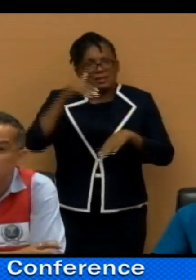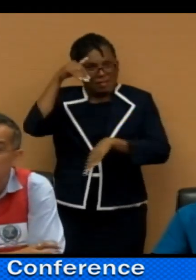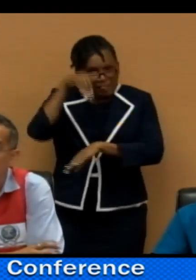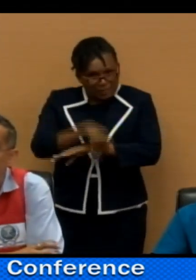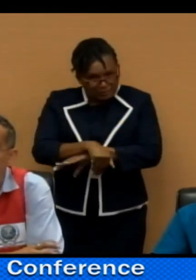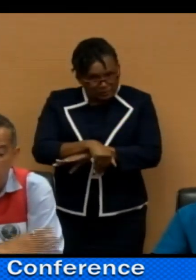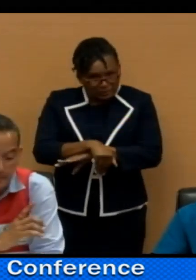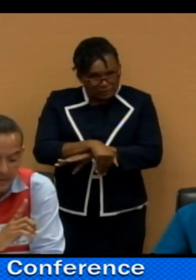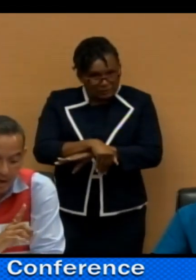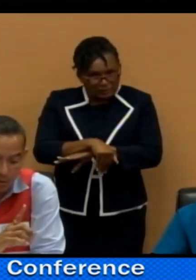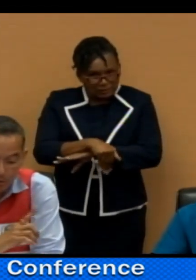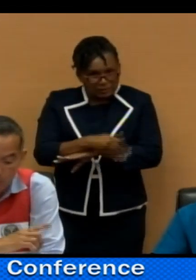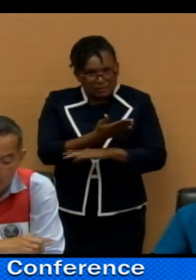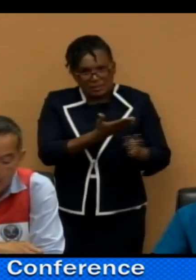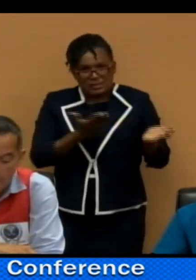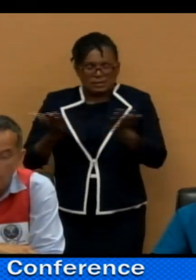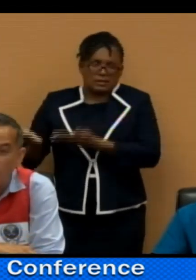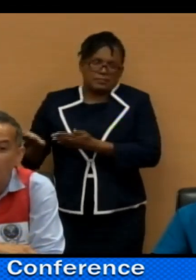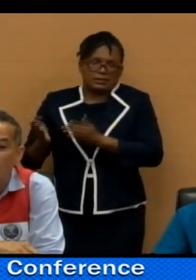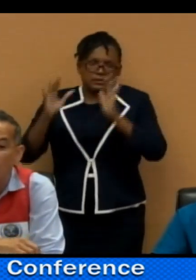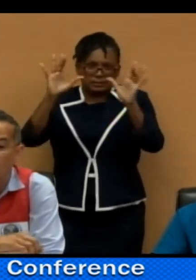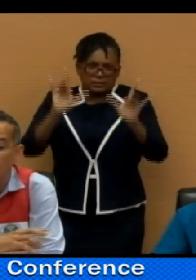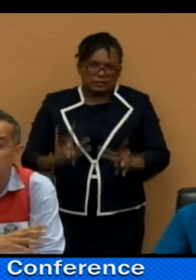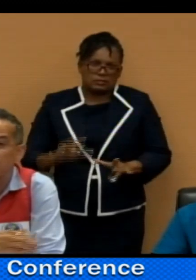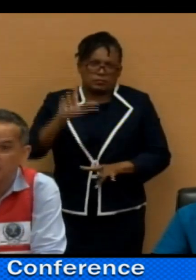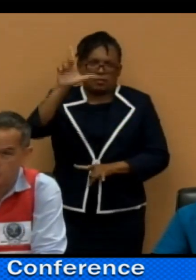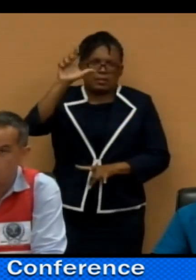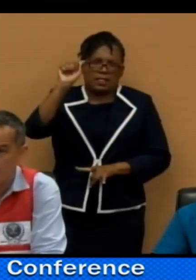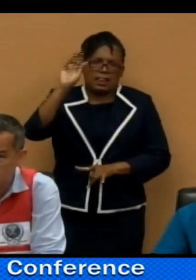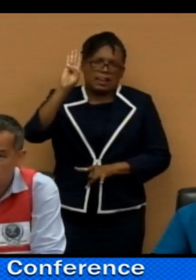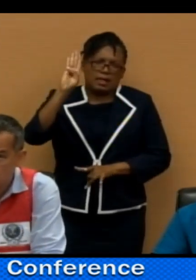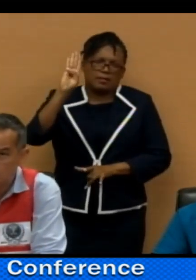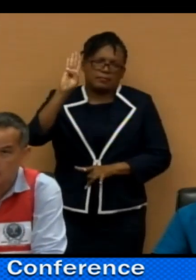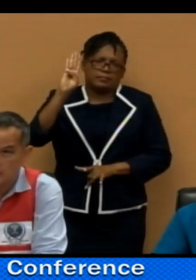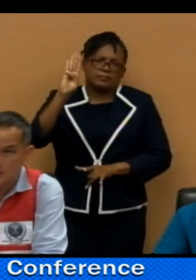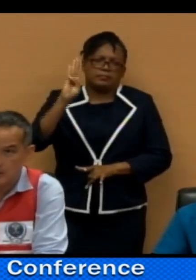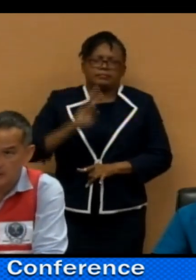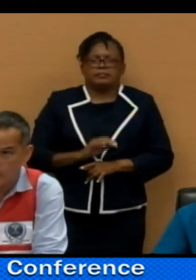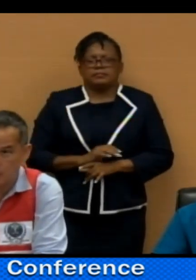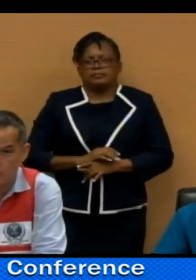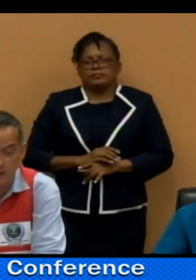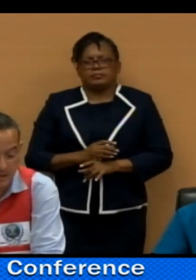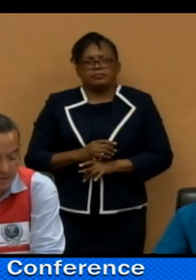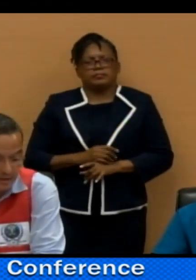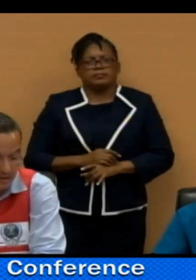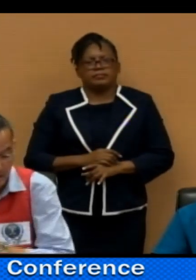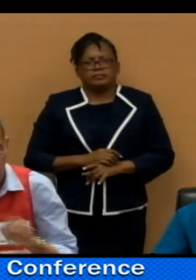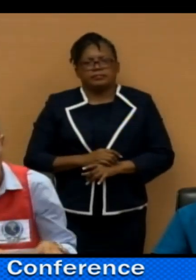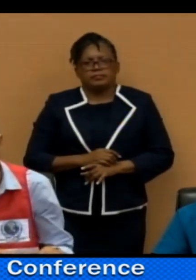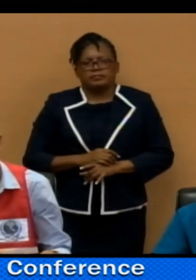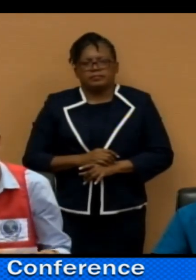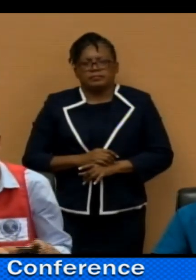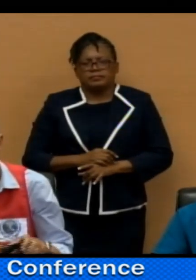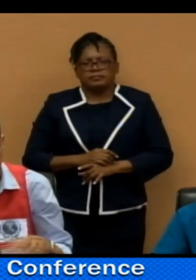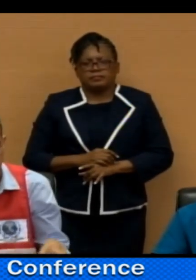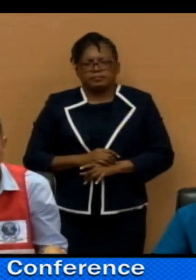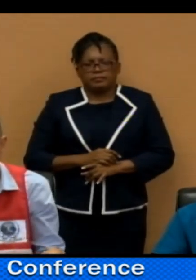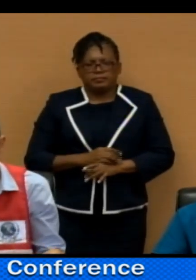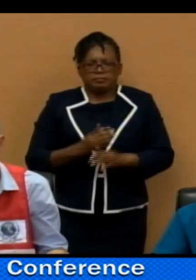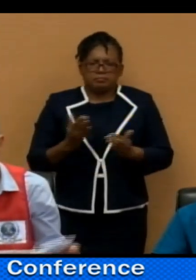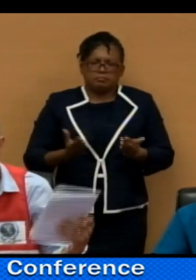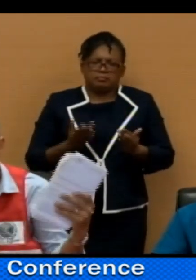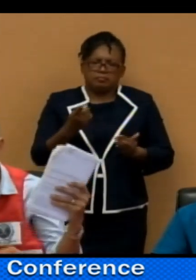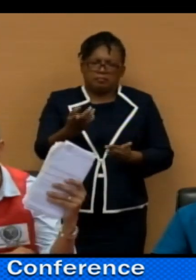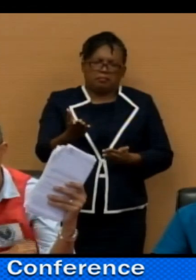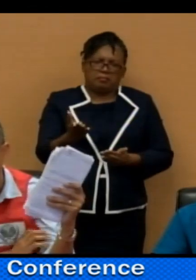night. Now, with respect to travel, in order to assist, in my hand here, I've